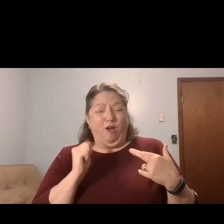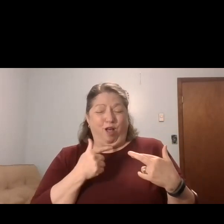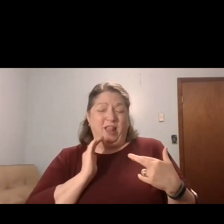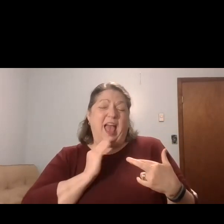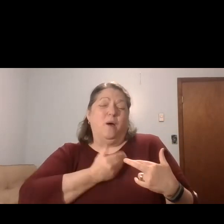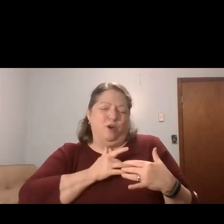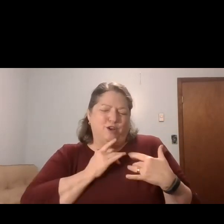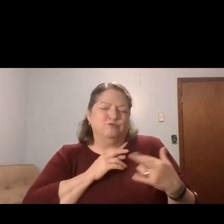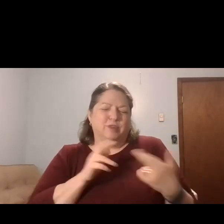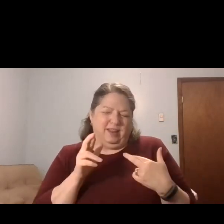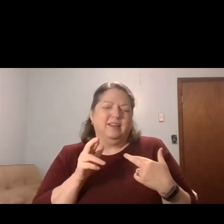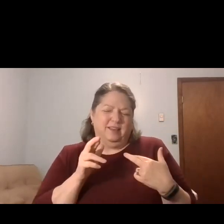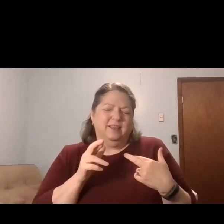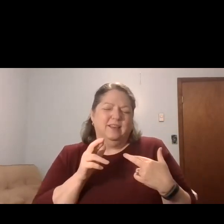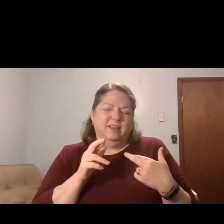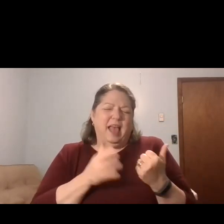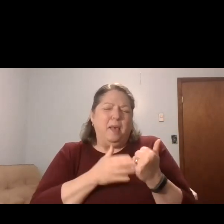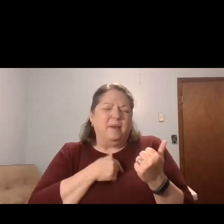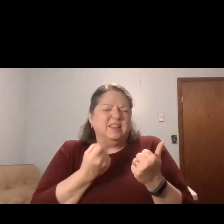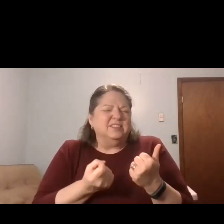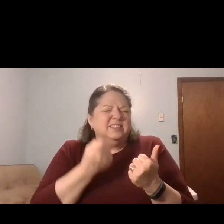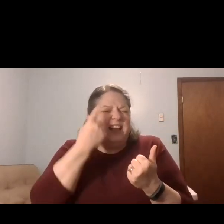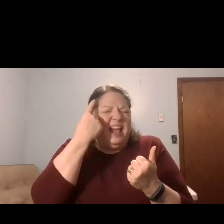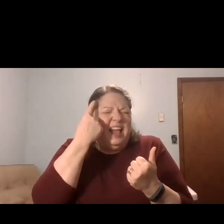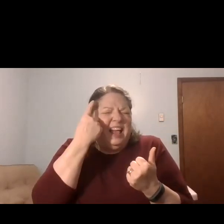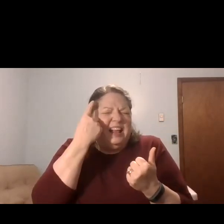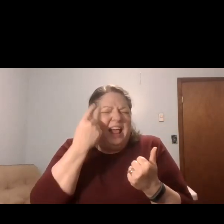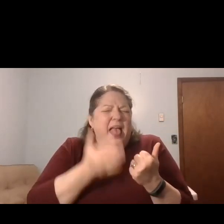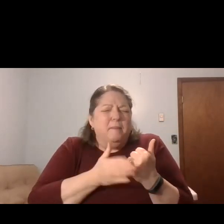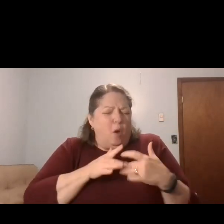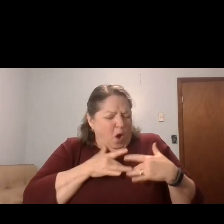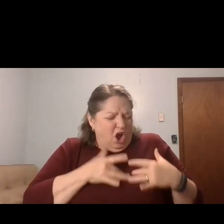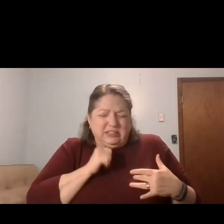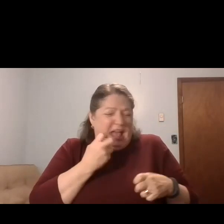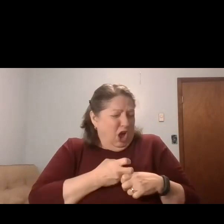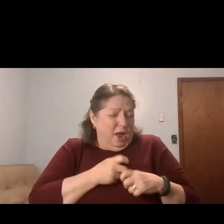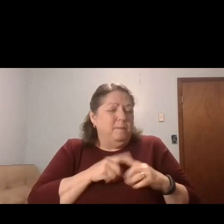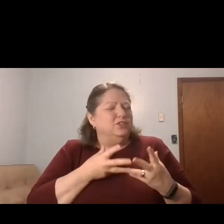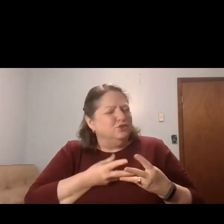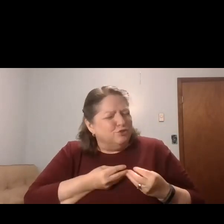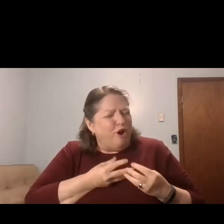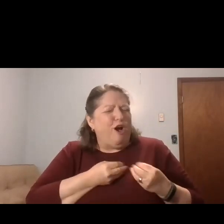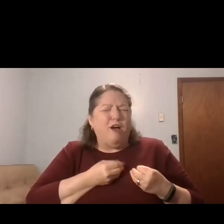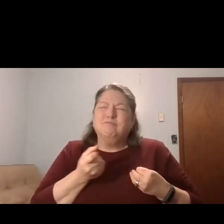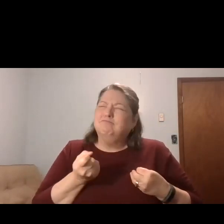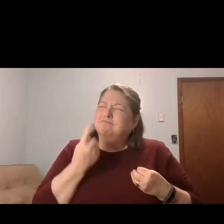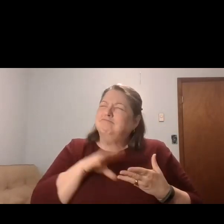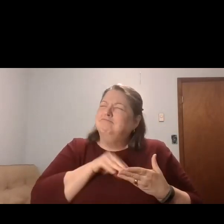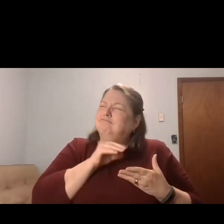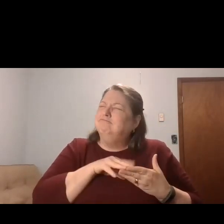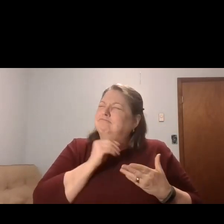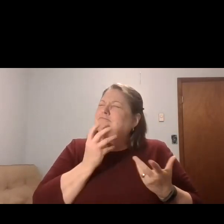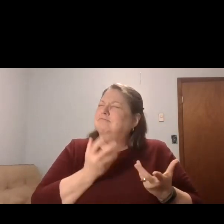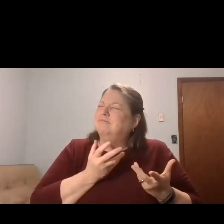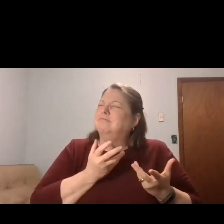your word today. Enable us to hear, soften the soil of our hearts, bring our minds, our hearts, and our conscience into your presence.